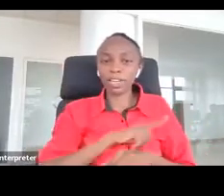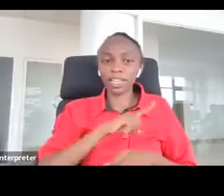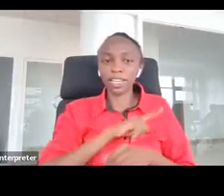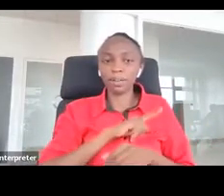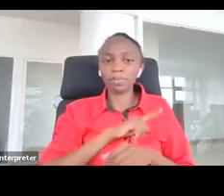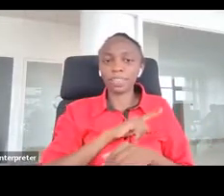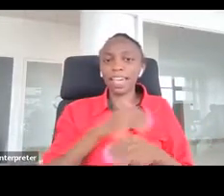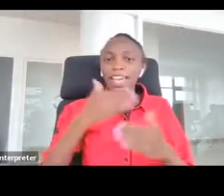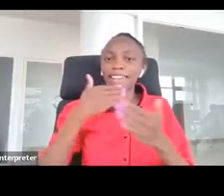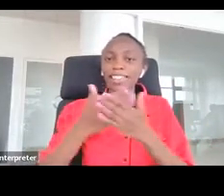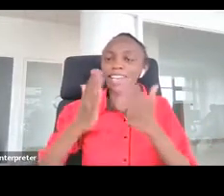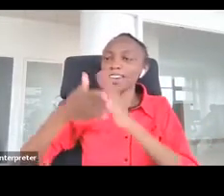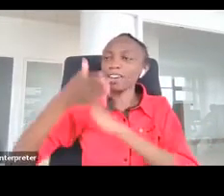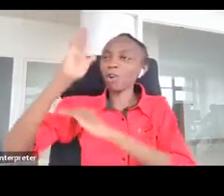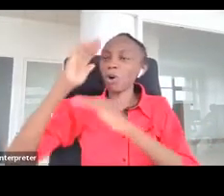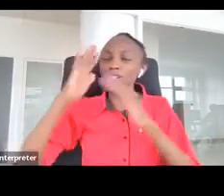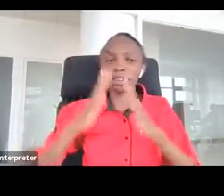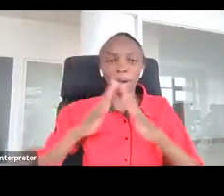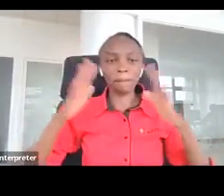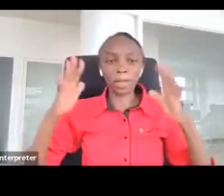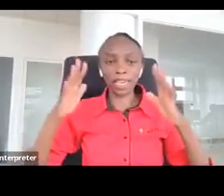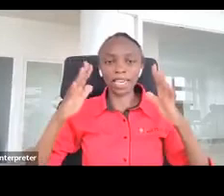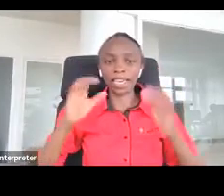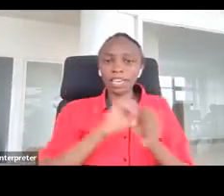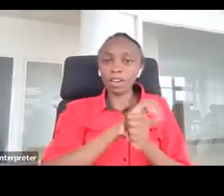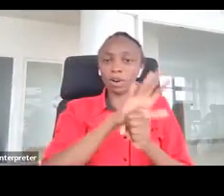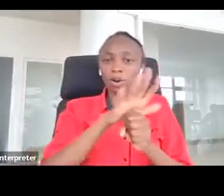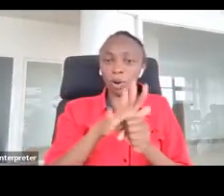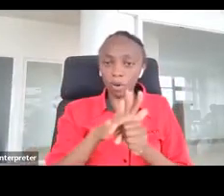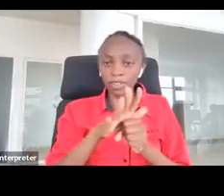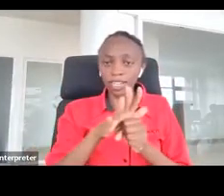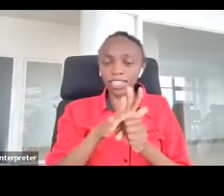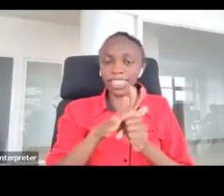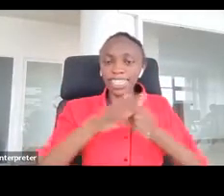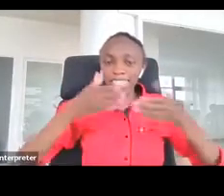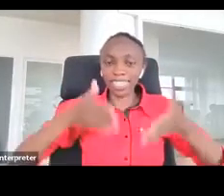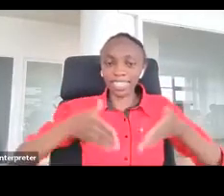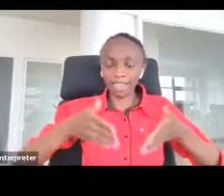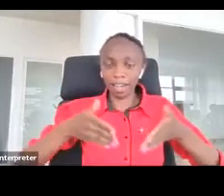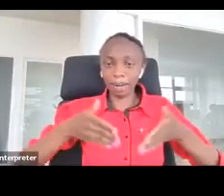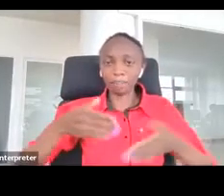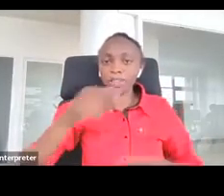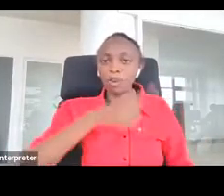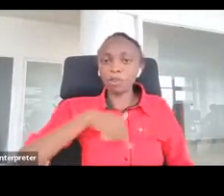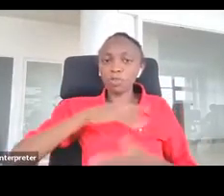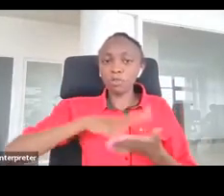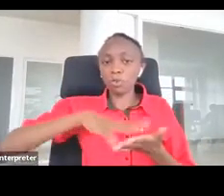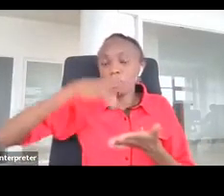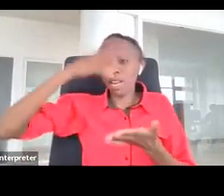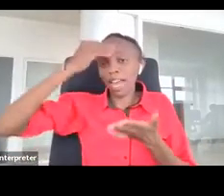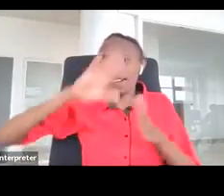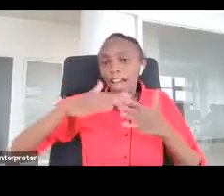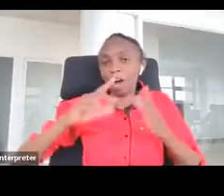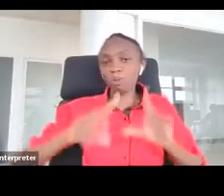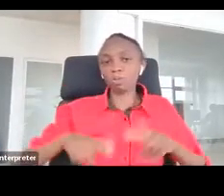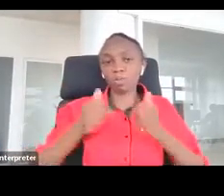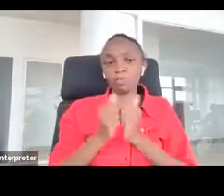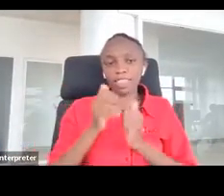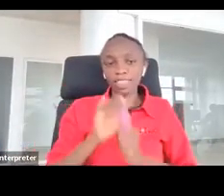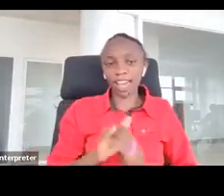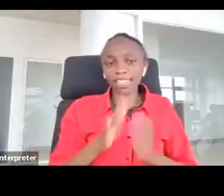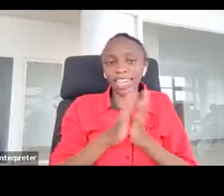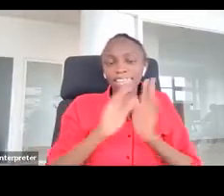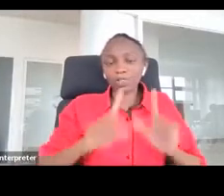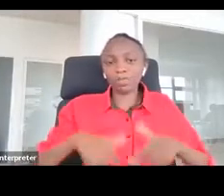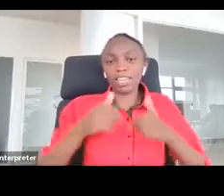much. COVID-19 is here. We learn to cope and live with the